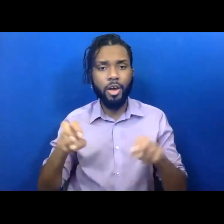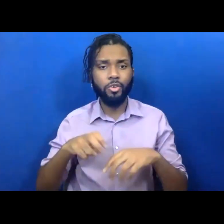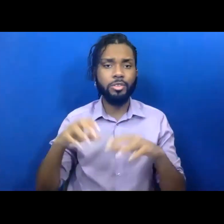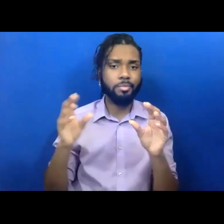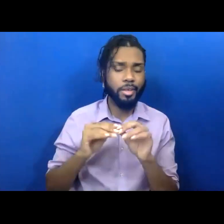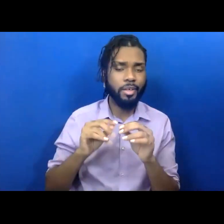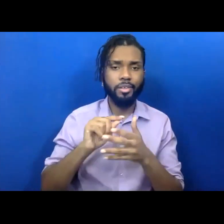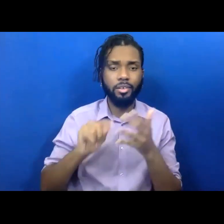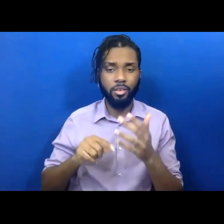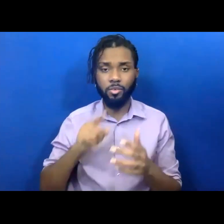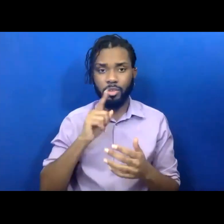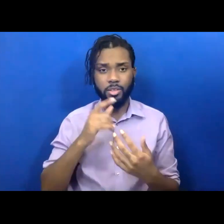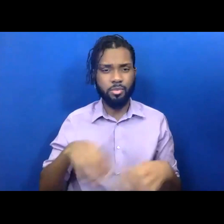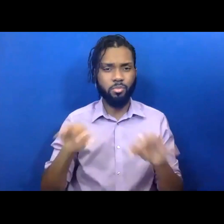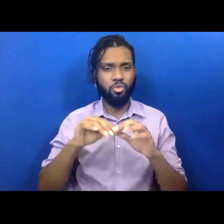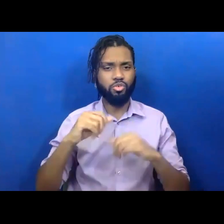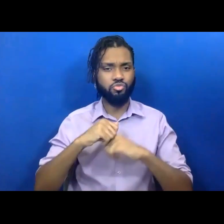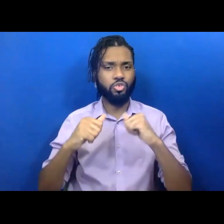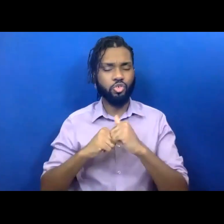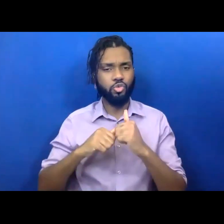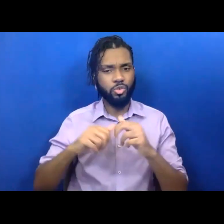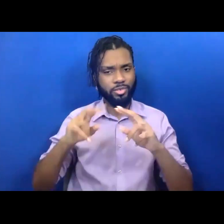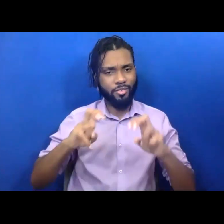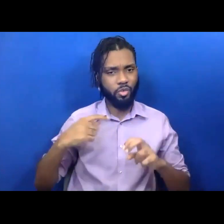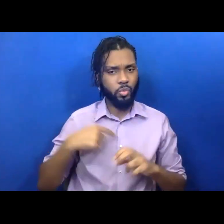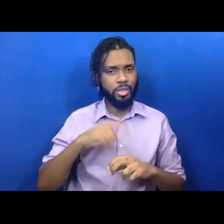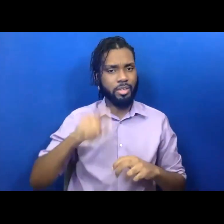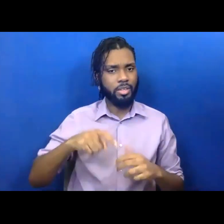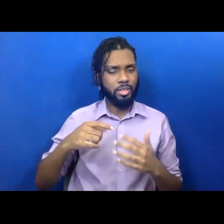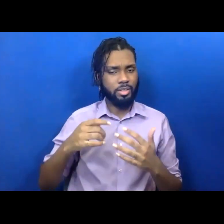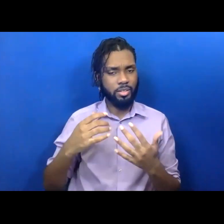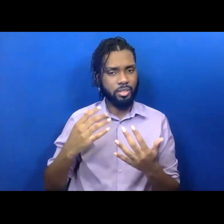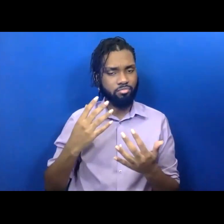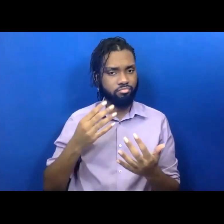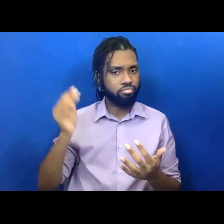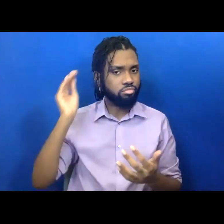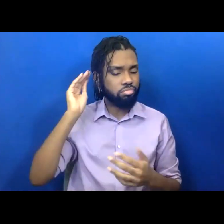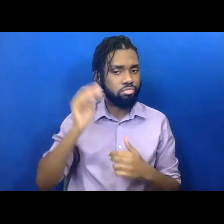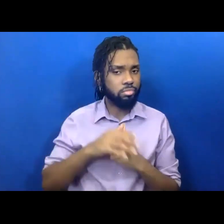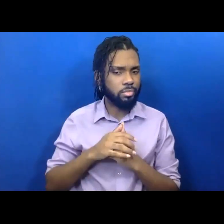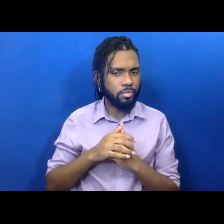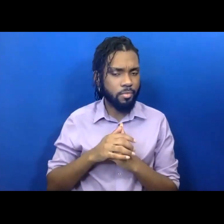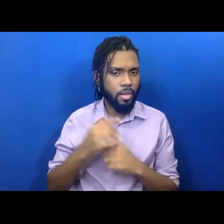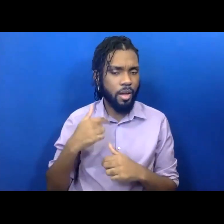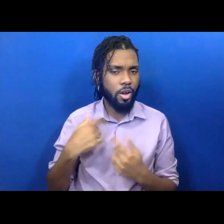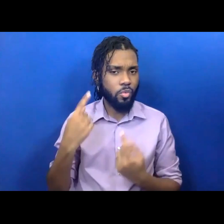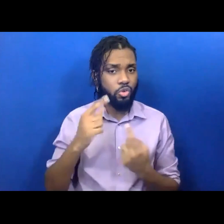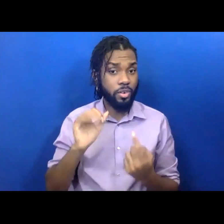important structural inventory that I feel that we need to take note of. And I was wondering if anybody wanted to address